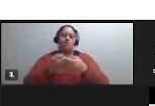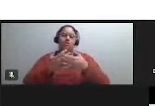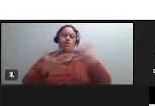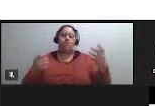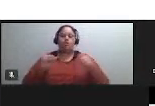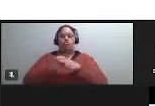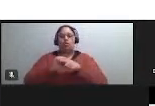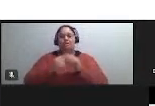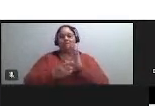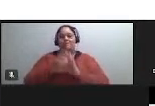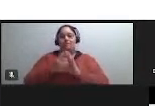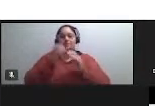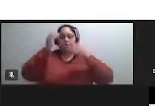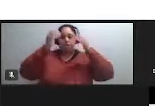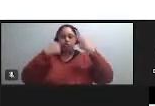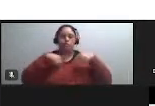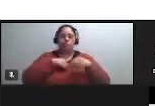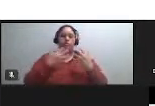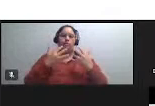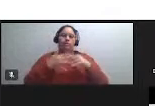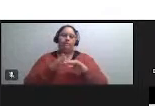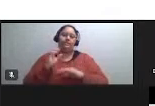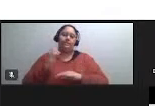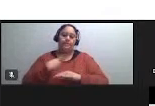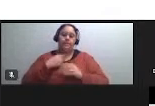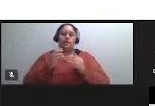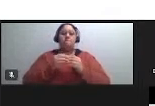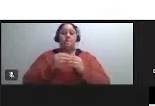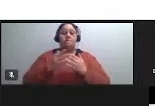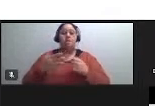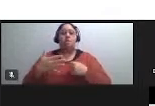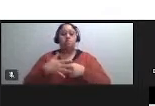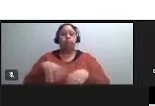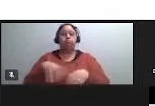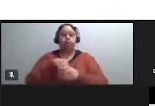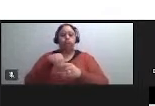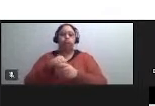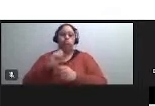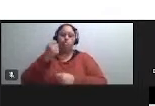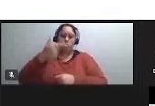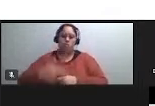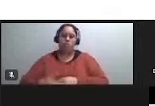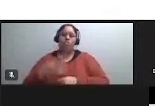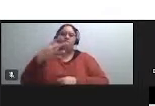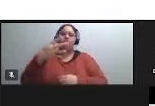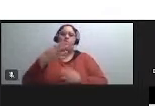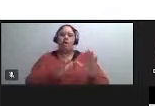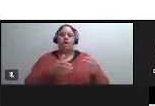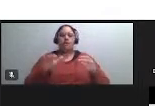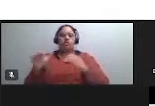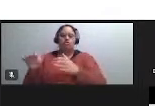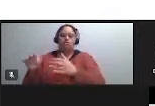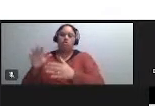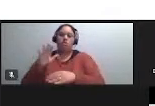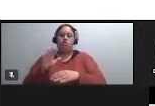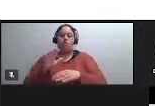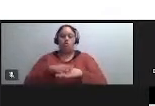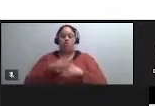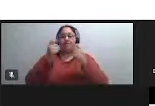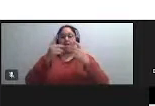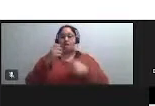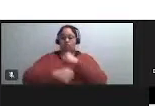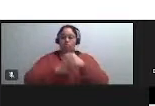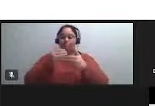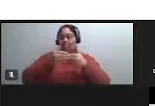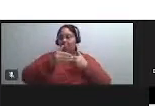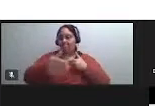training and development initiatives implemented. Members participated in all 4 of the categories of initiatives over the course of the financial